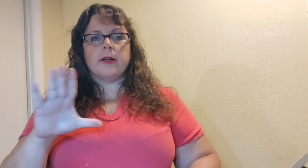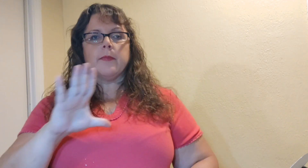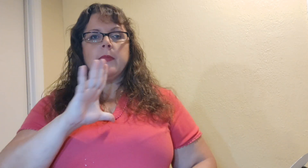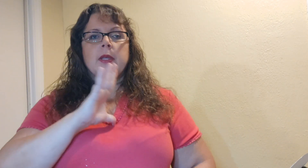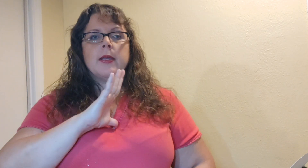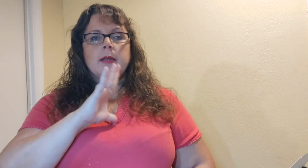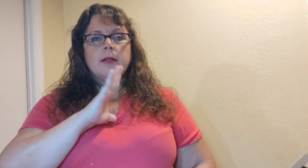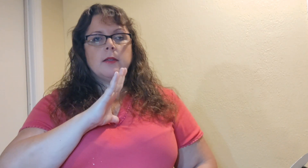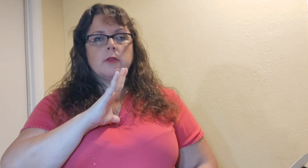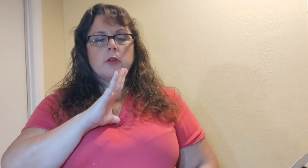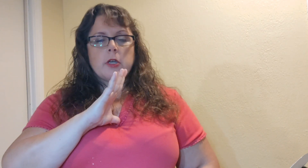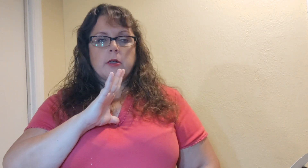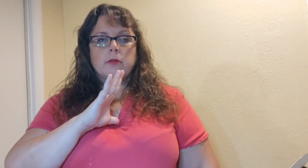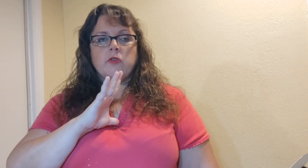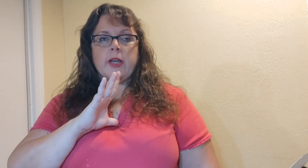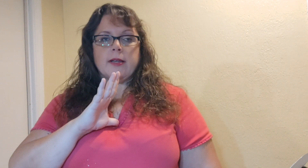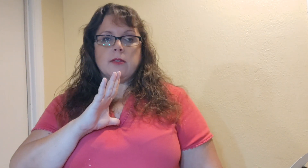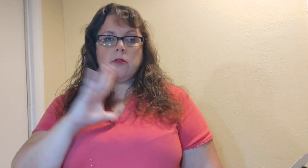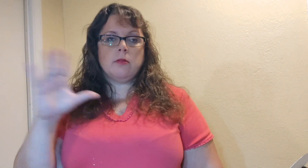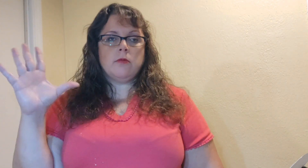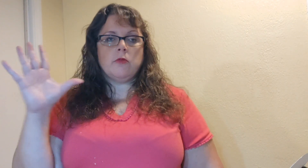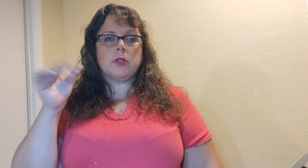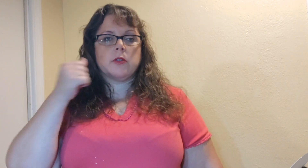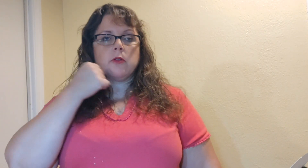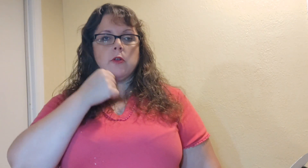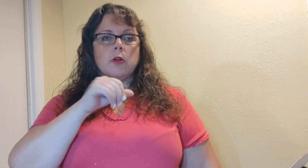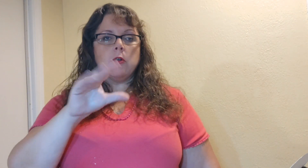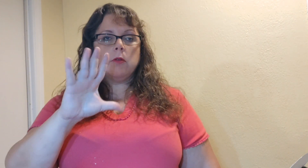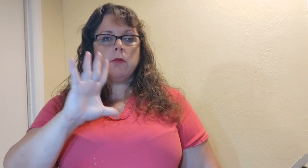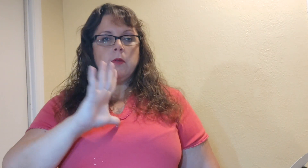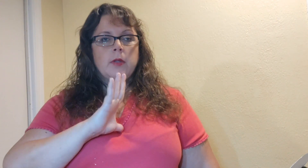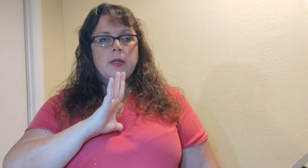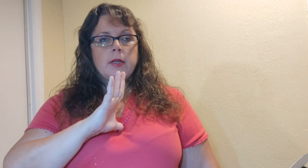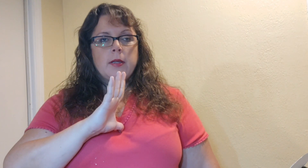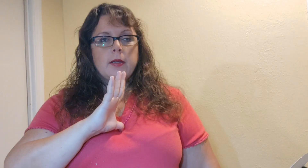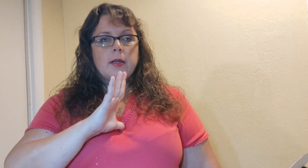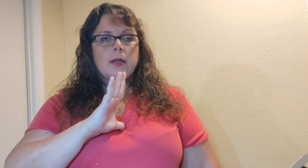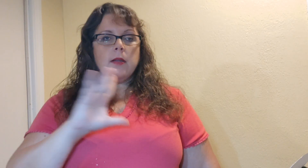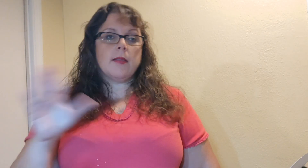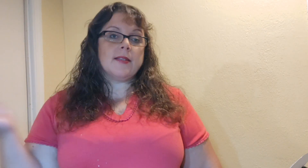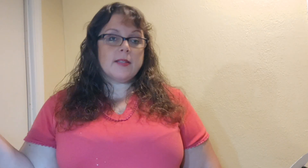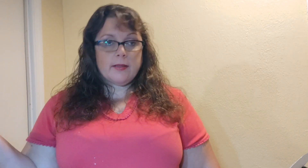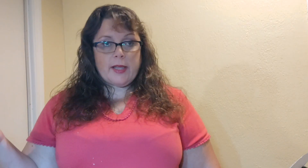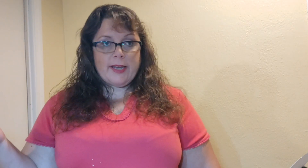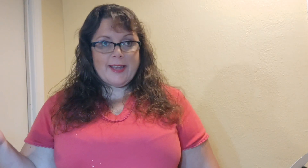thumb to your chest. Just girl, and that's lady.